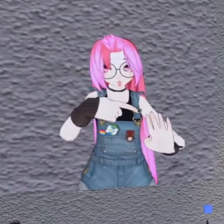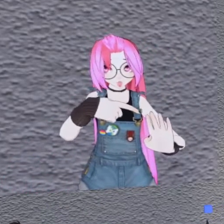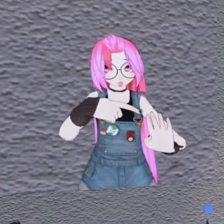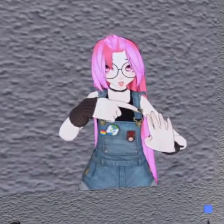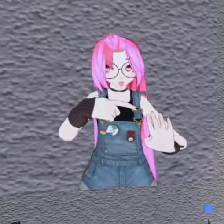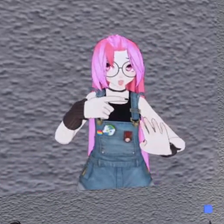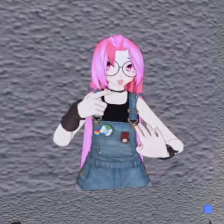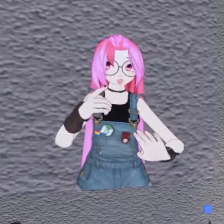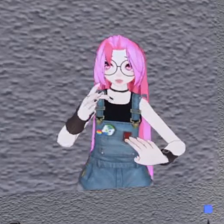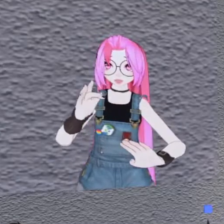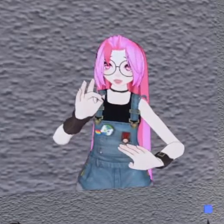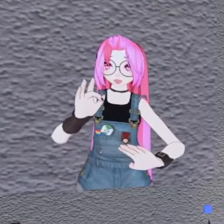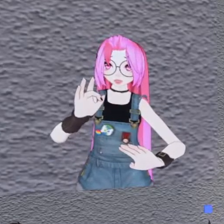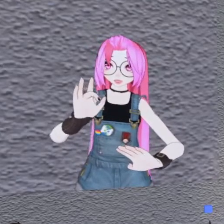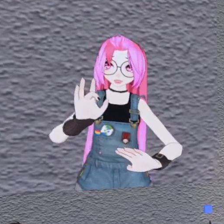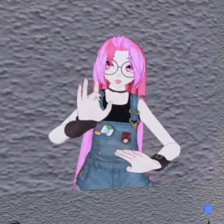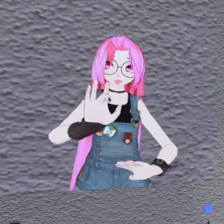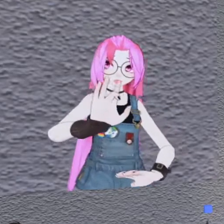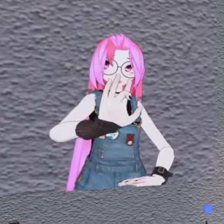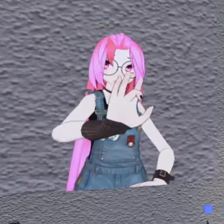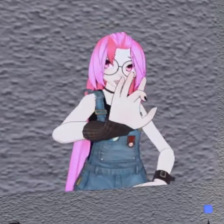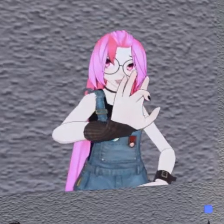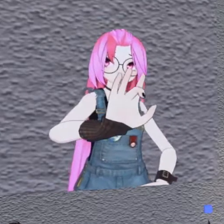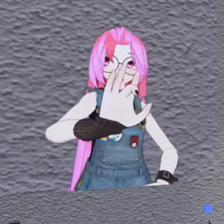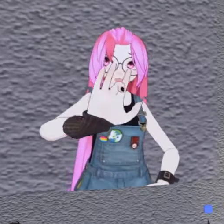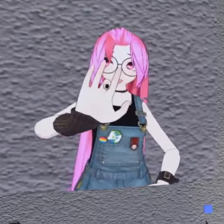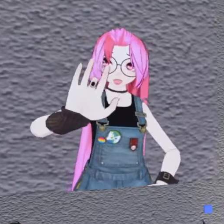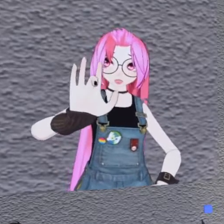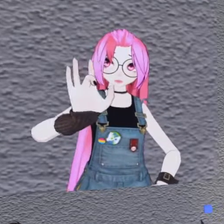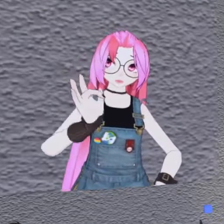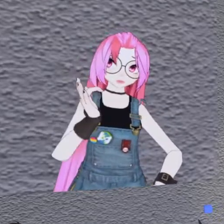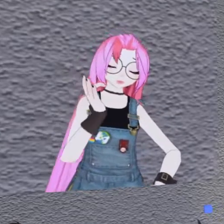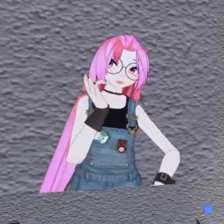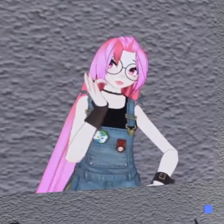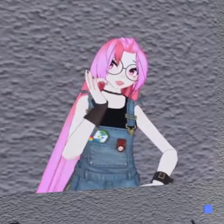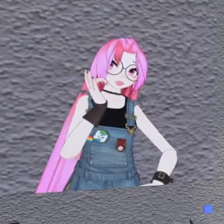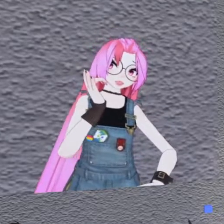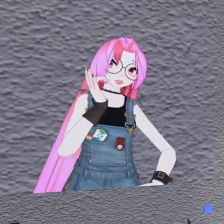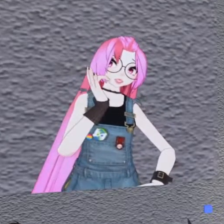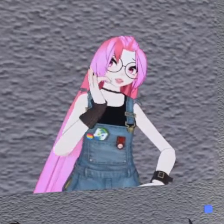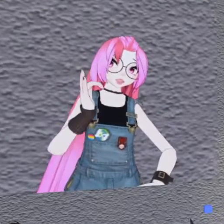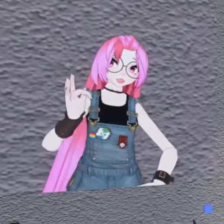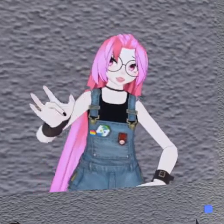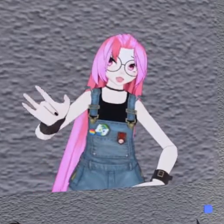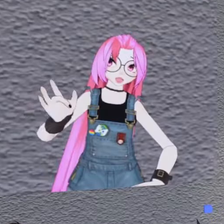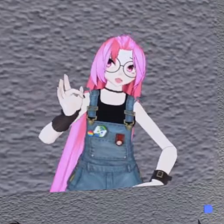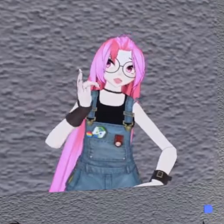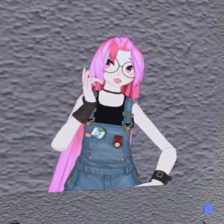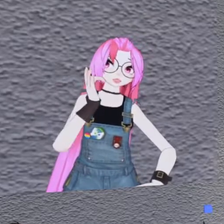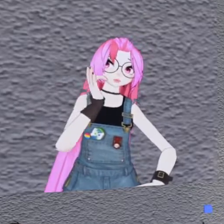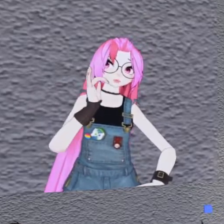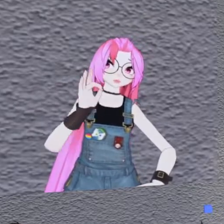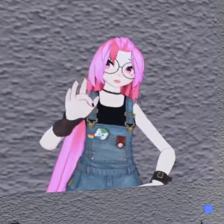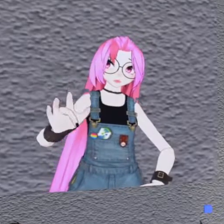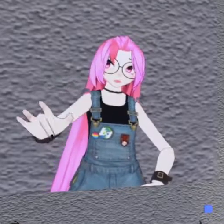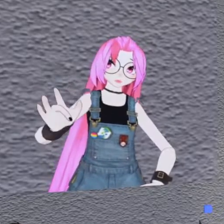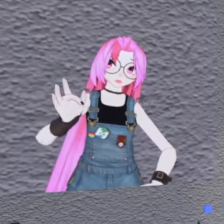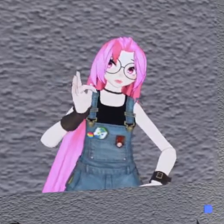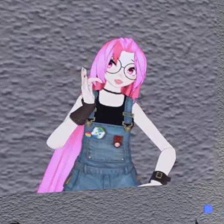1 is with a middle finger down, coming from your cheek, and then go out like this. Gold.